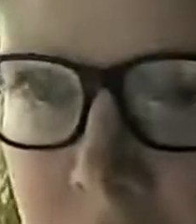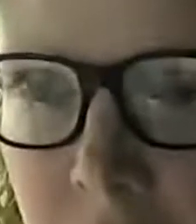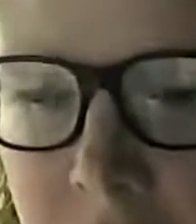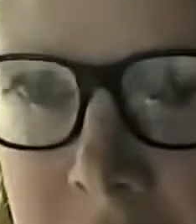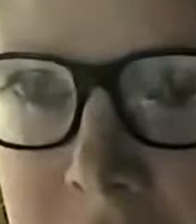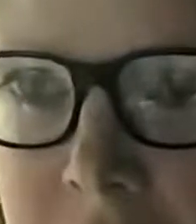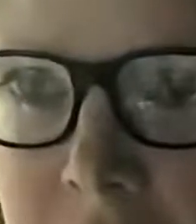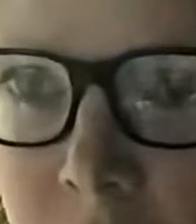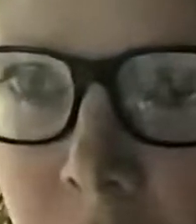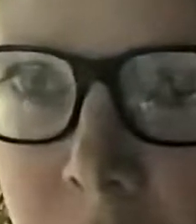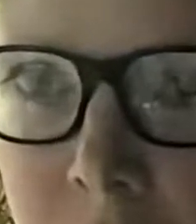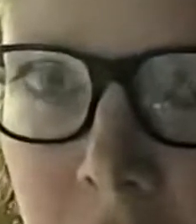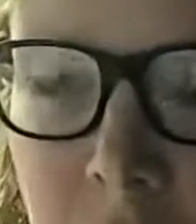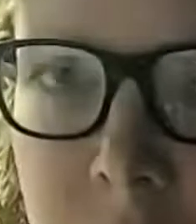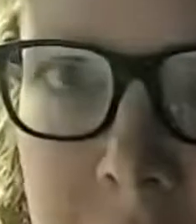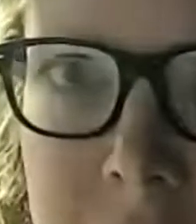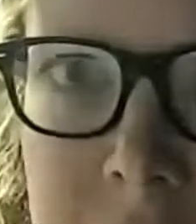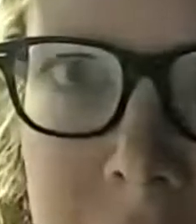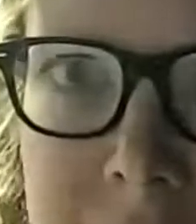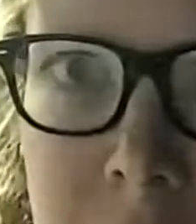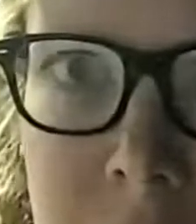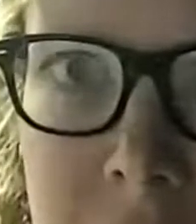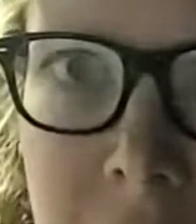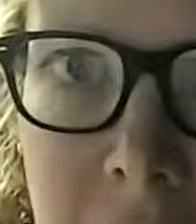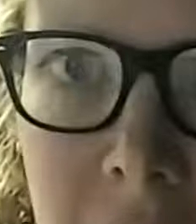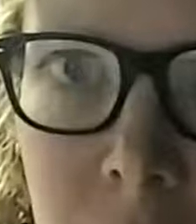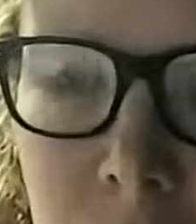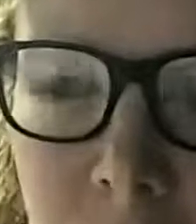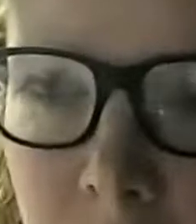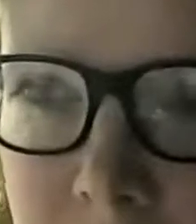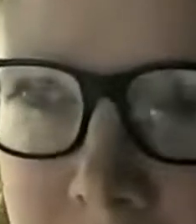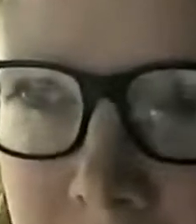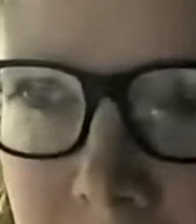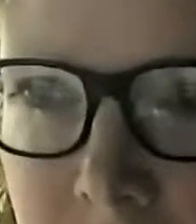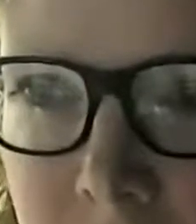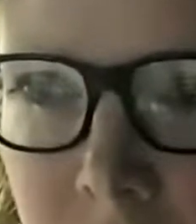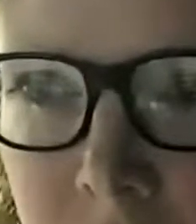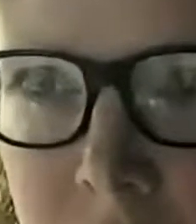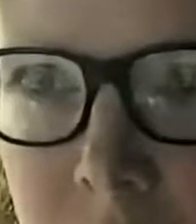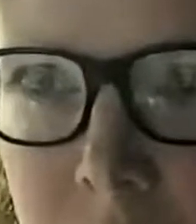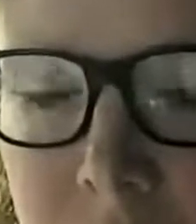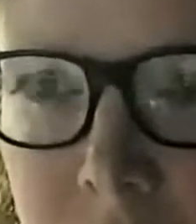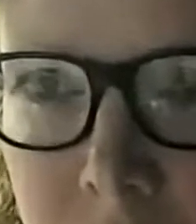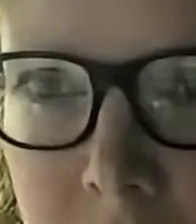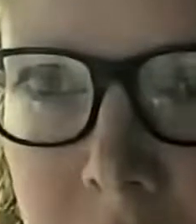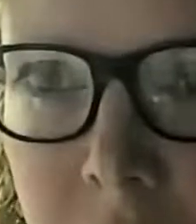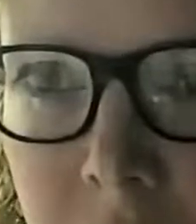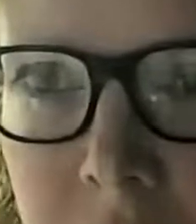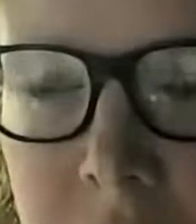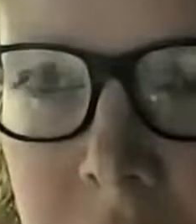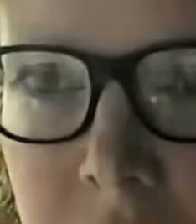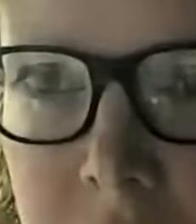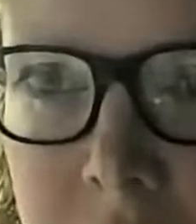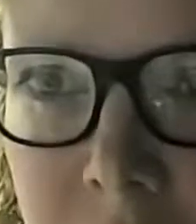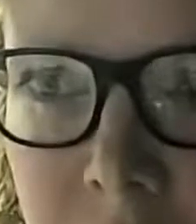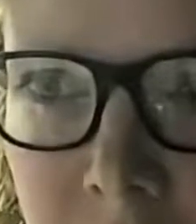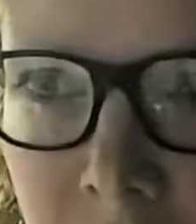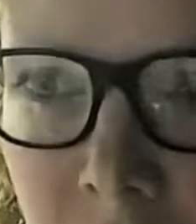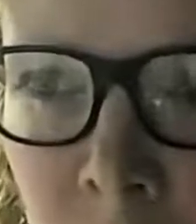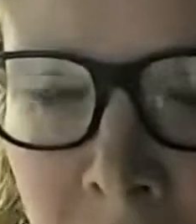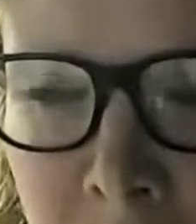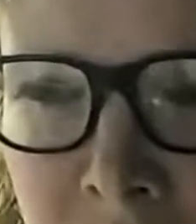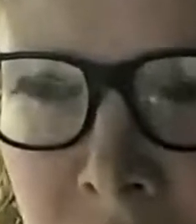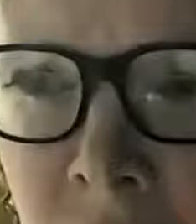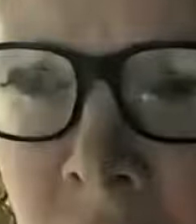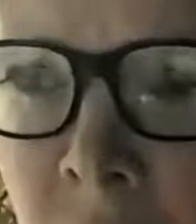anyone that's dealt with a planning authority recently will know how big the queues are and the delays can be. Are you putting more money into councils so that these planning authorities can actually deal